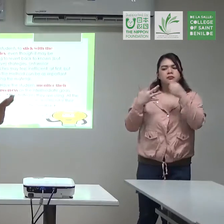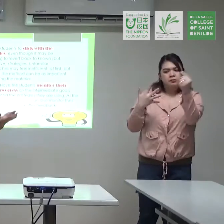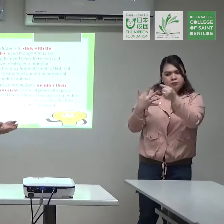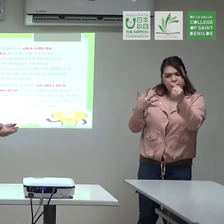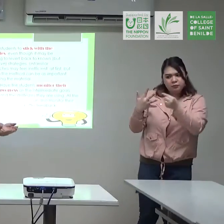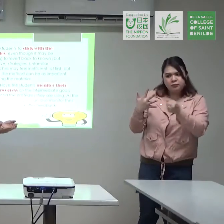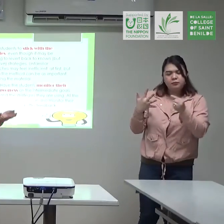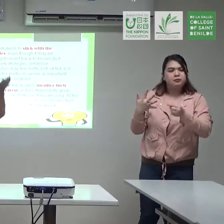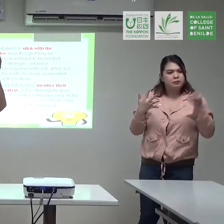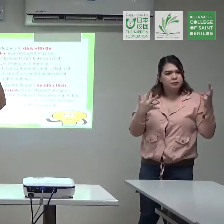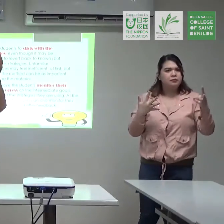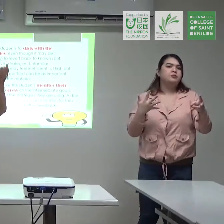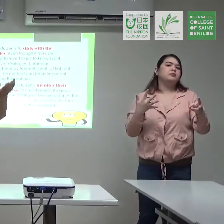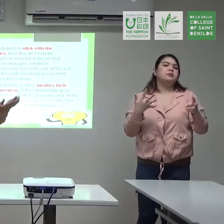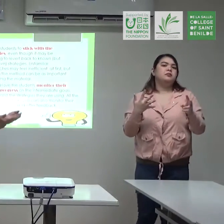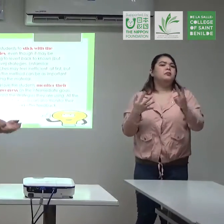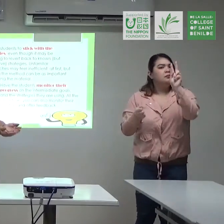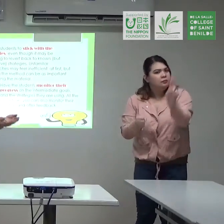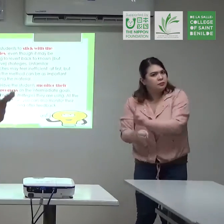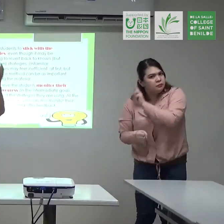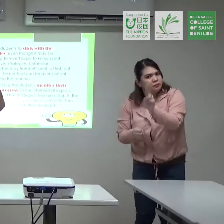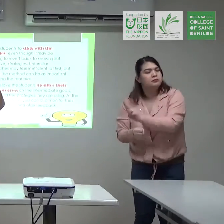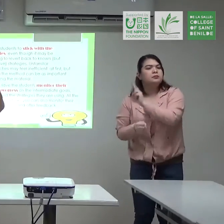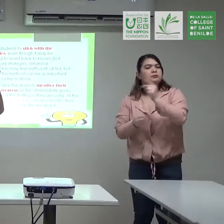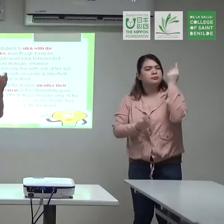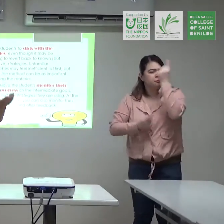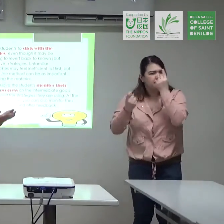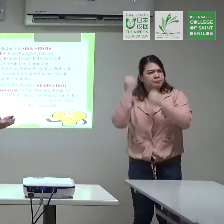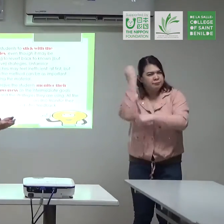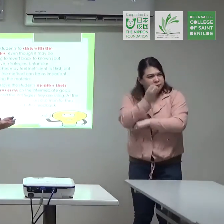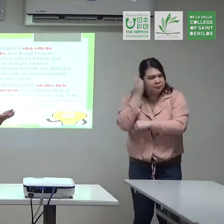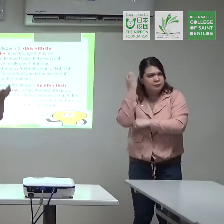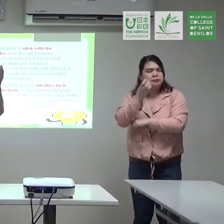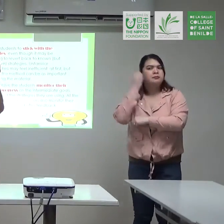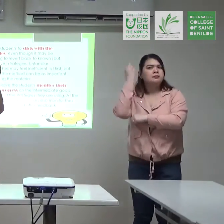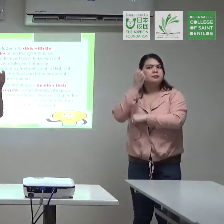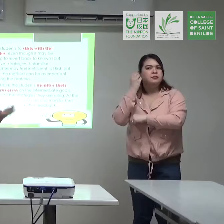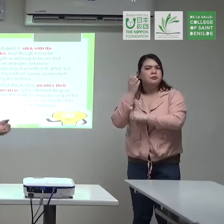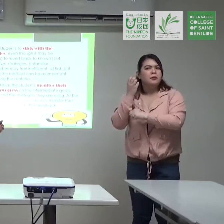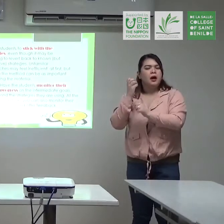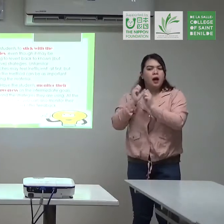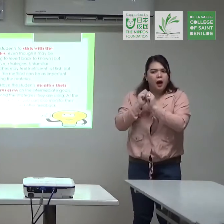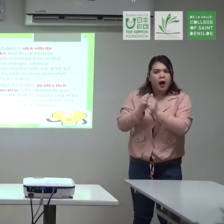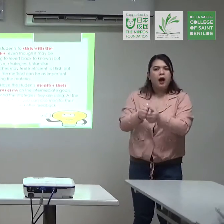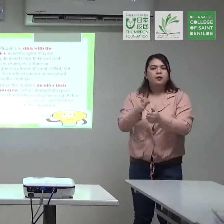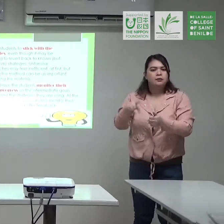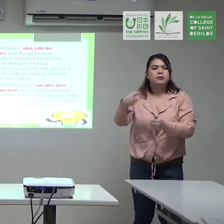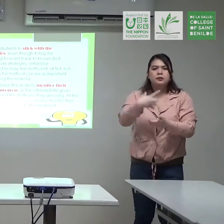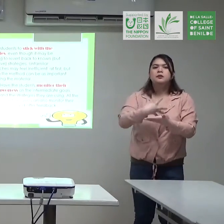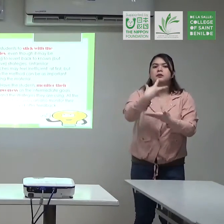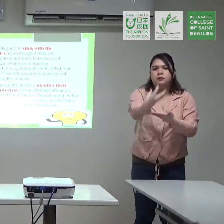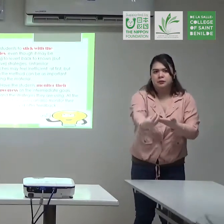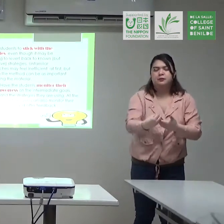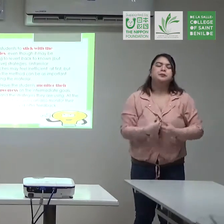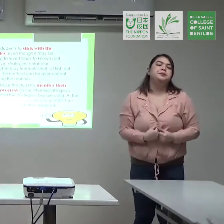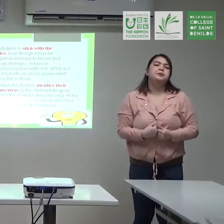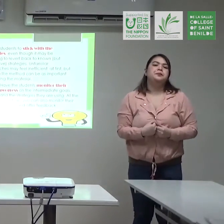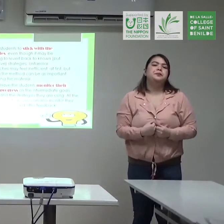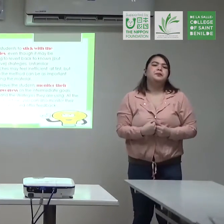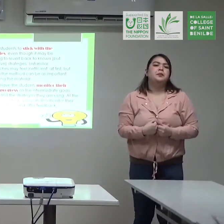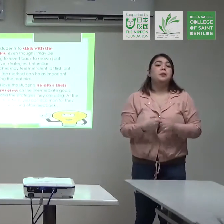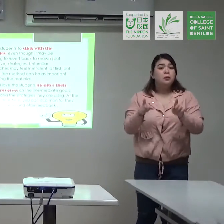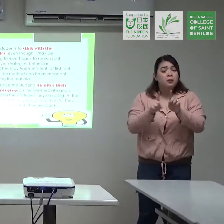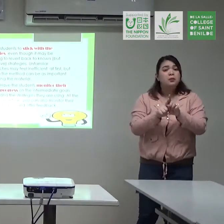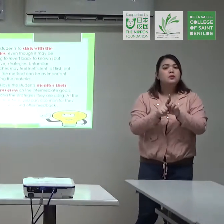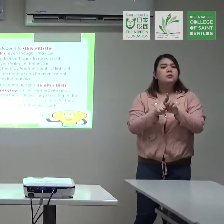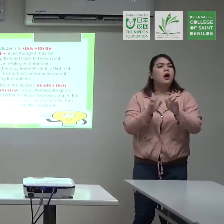effectively using, thinking about their own thinking. and